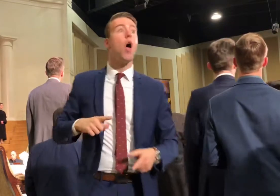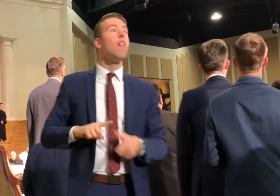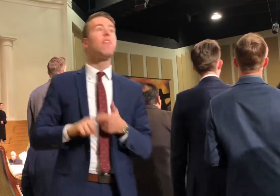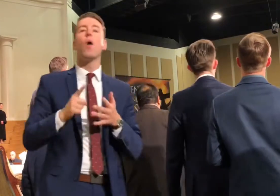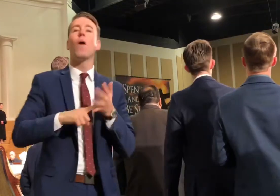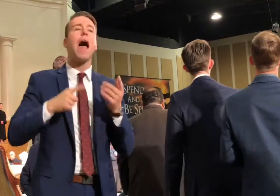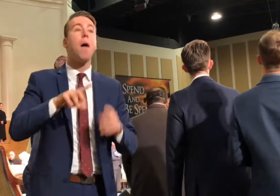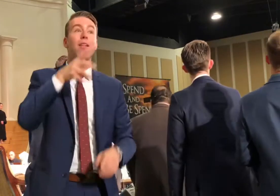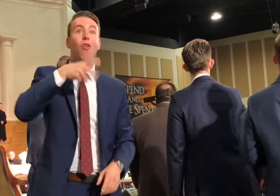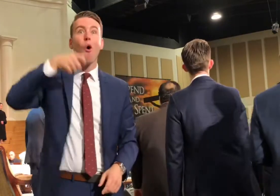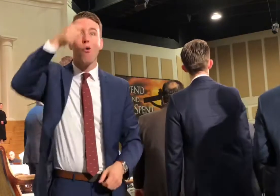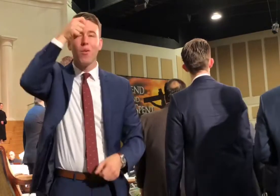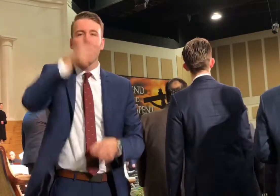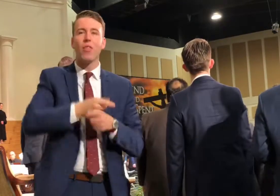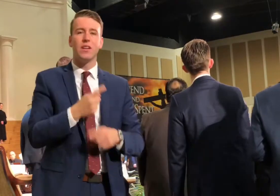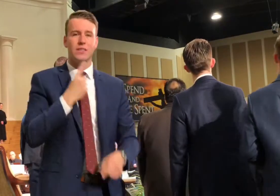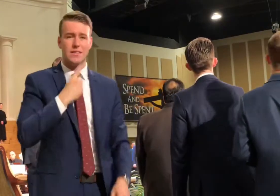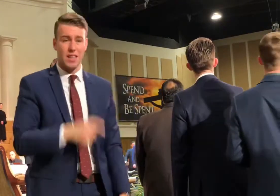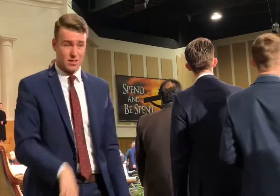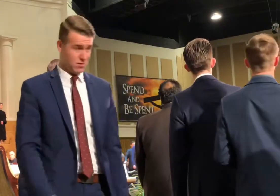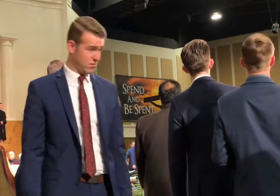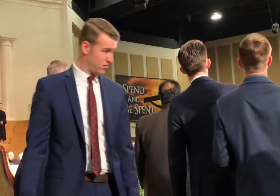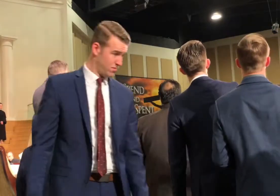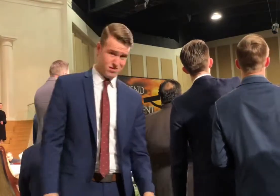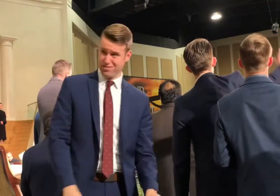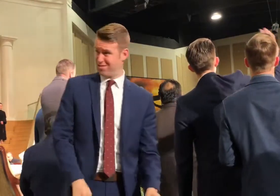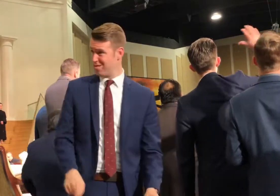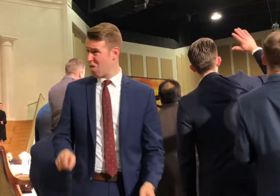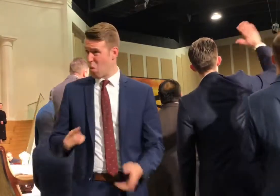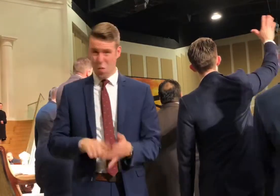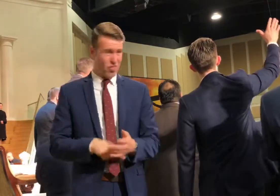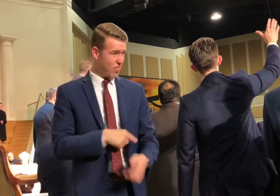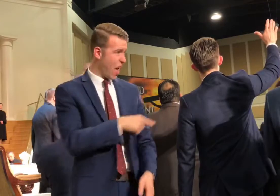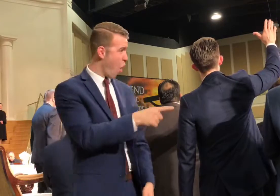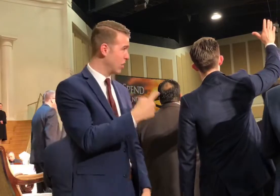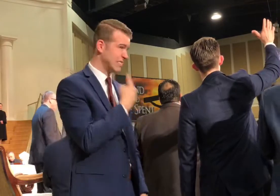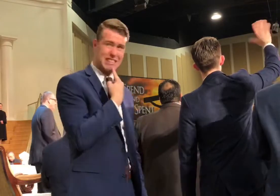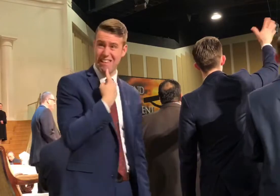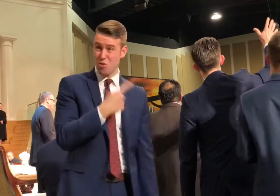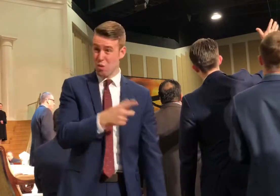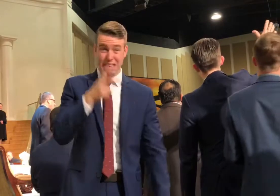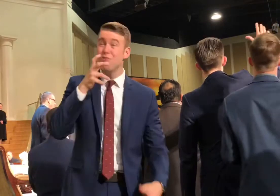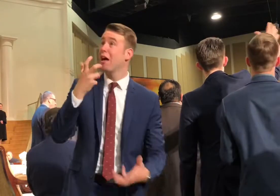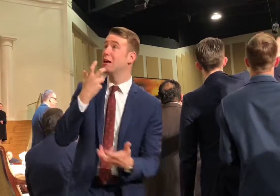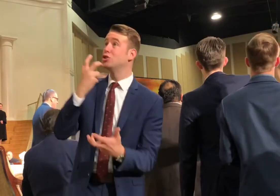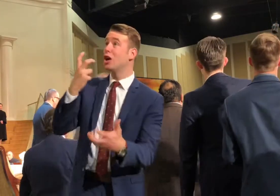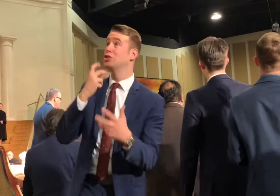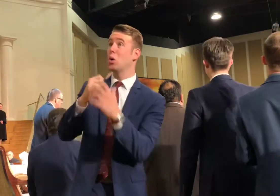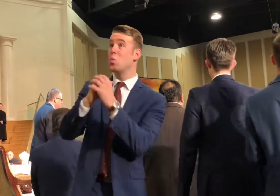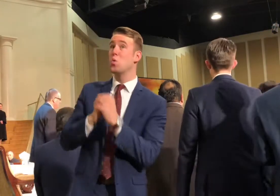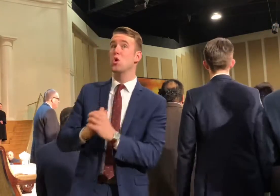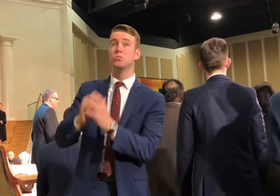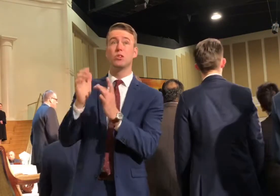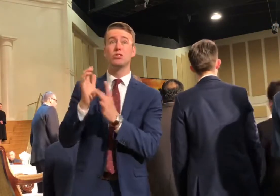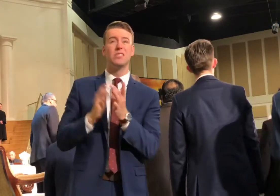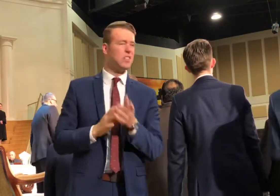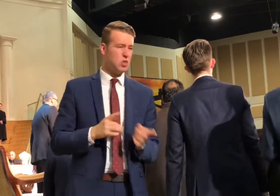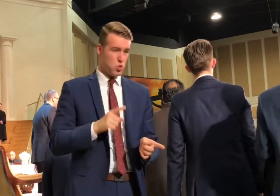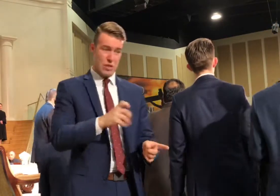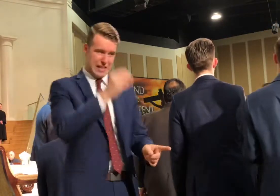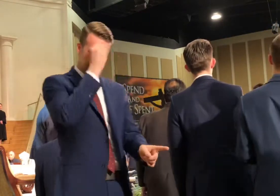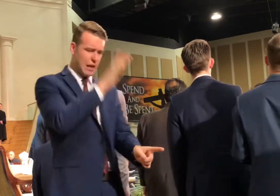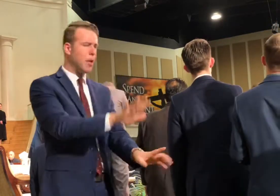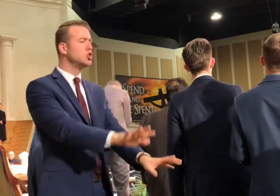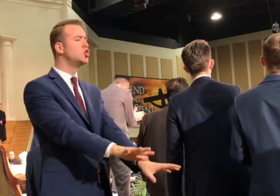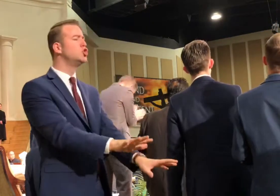of the older brother that says, don't you hear what they're saying? Don't you hear what they're doing? You need to tell them